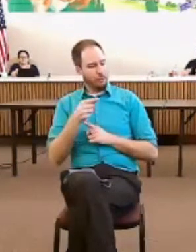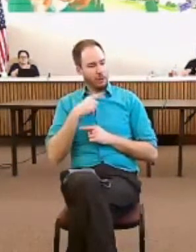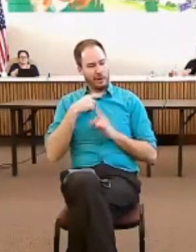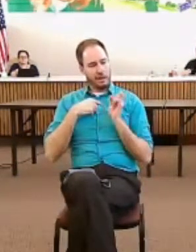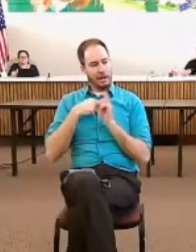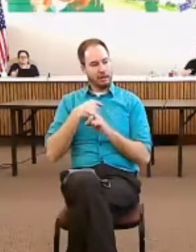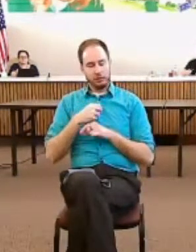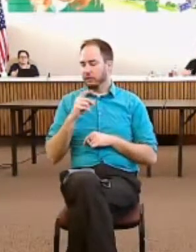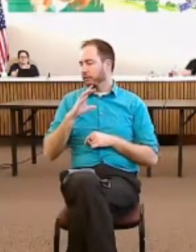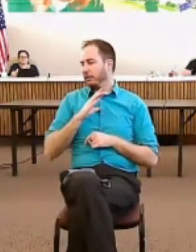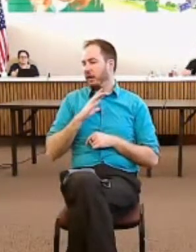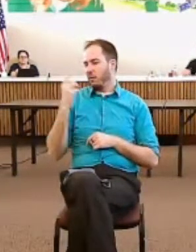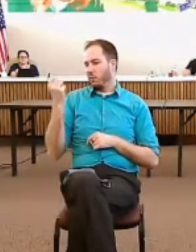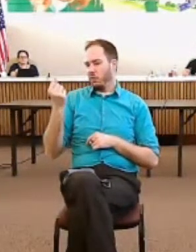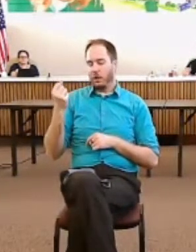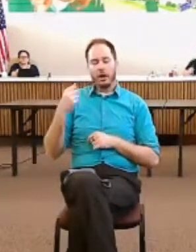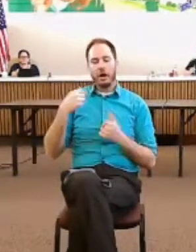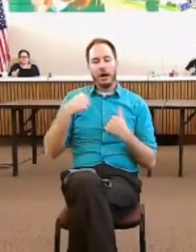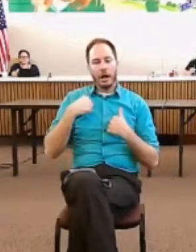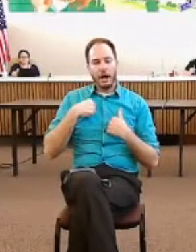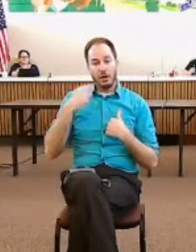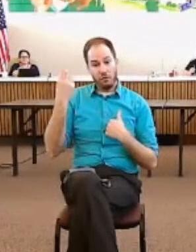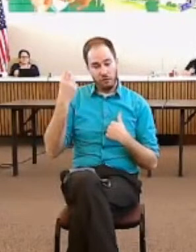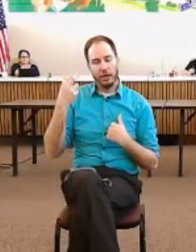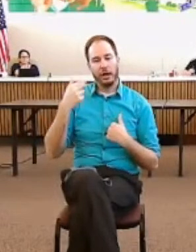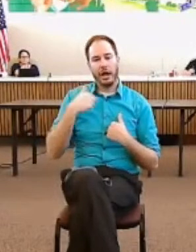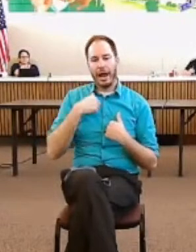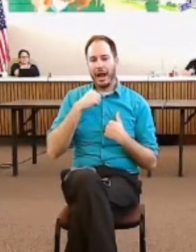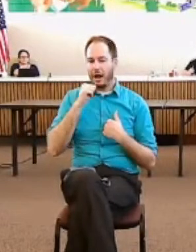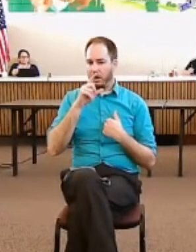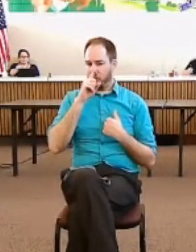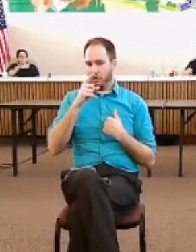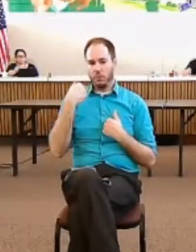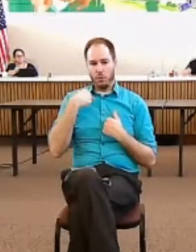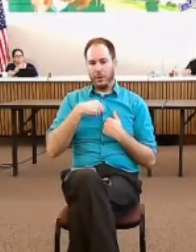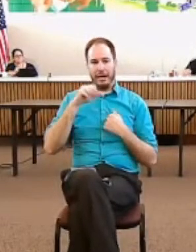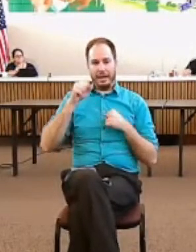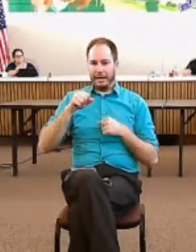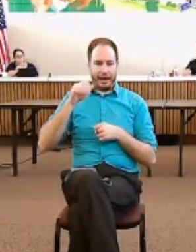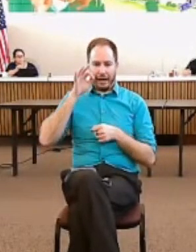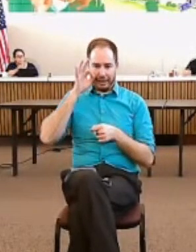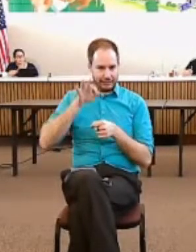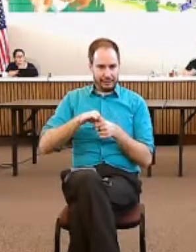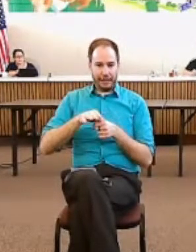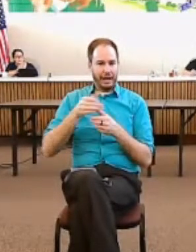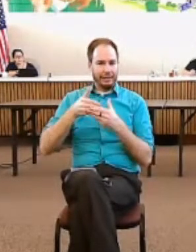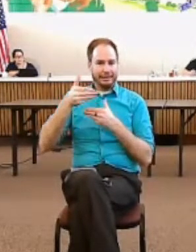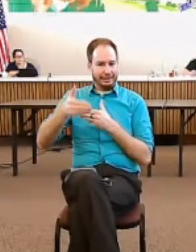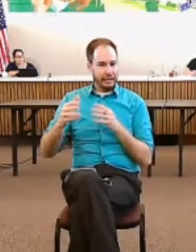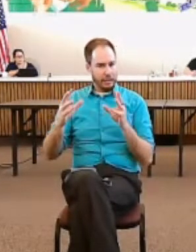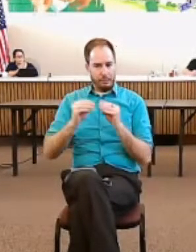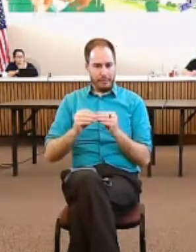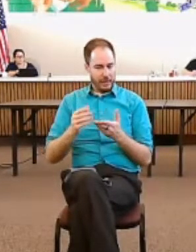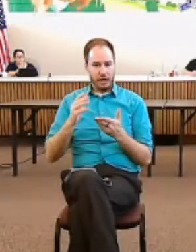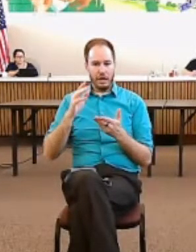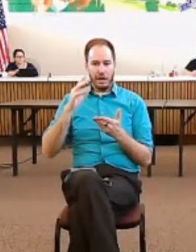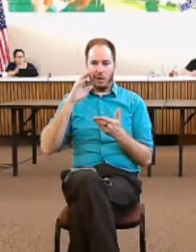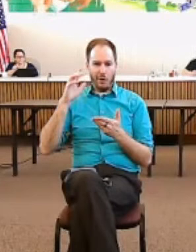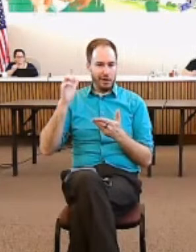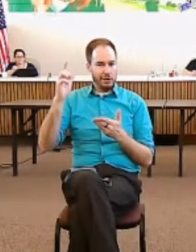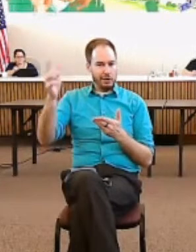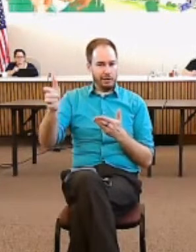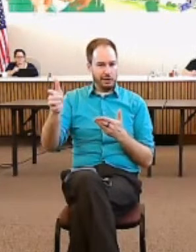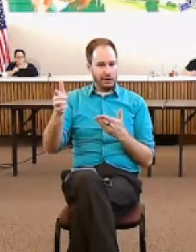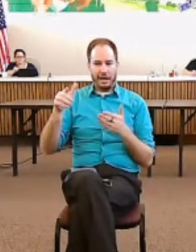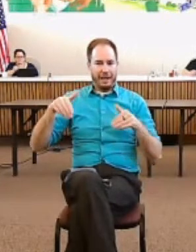that question. Okay, yeah, I just want to, because I'm not positive we can rule next meeting either. Because I think it might